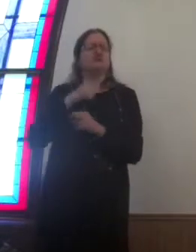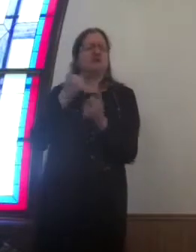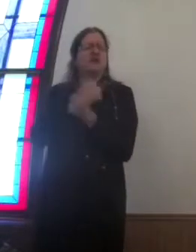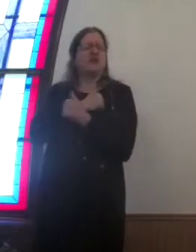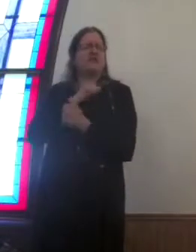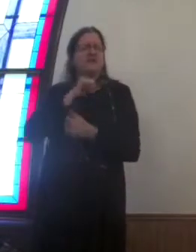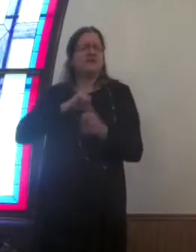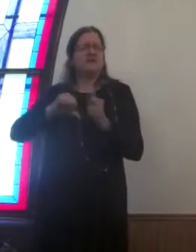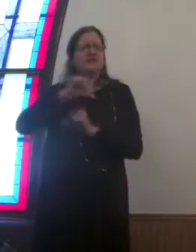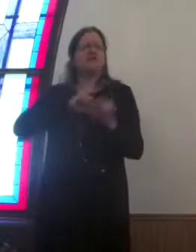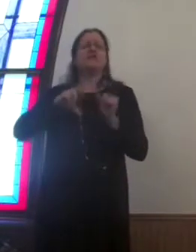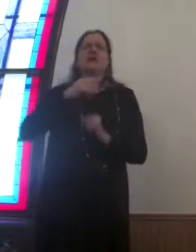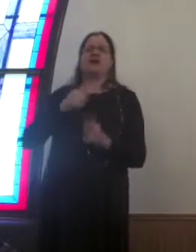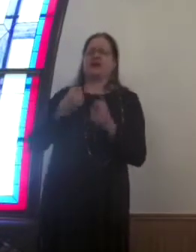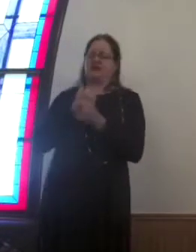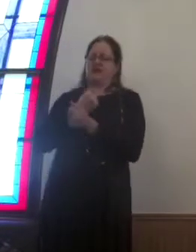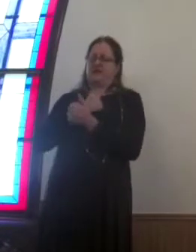ourselves.